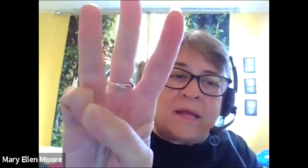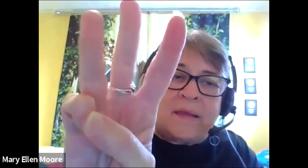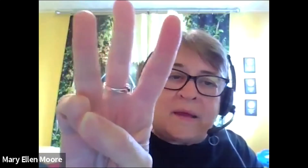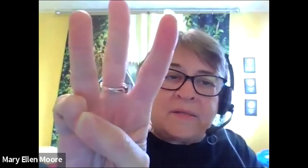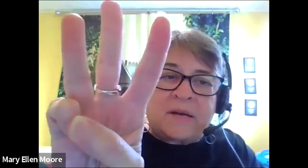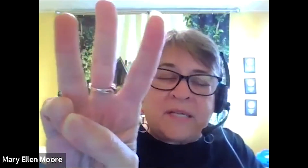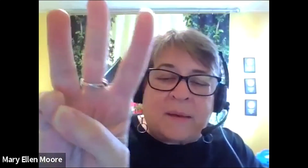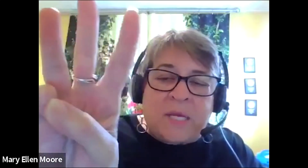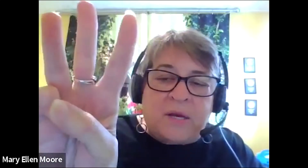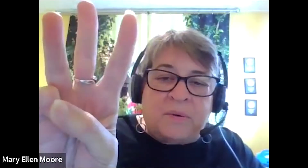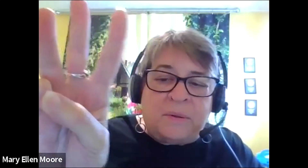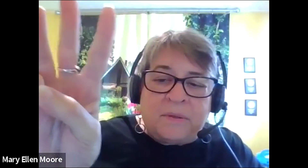There's our W.